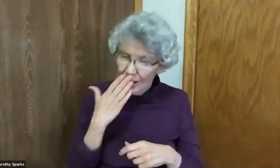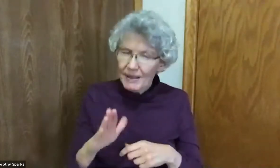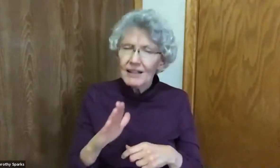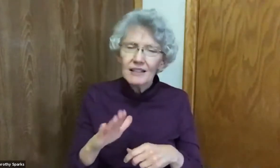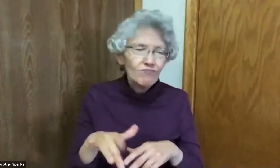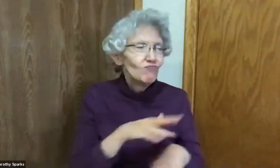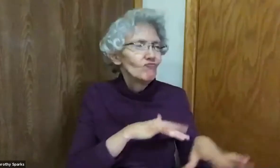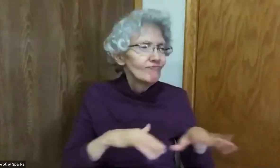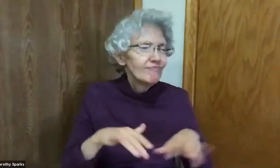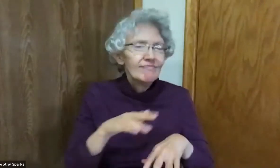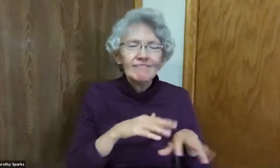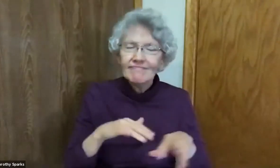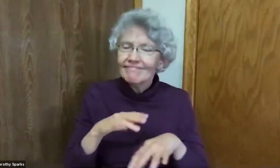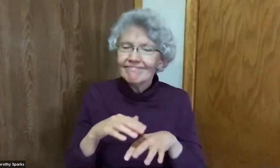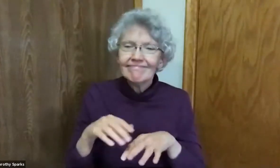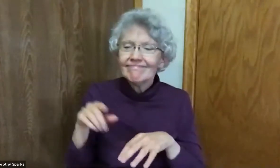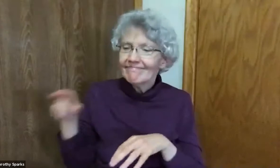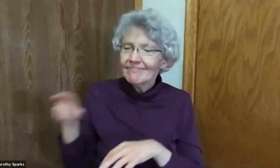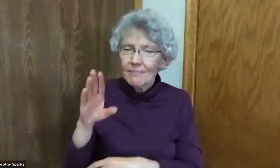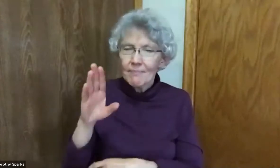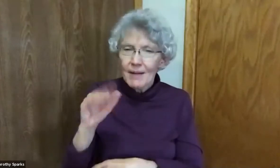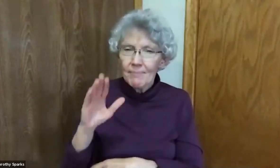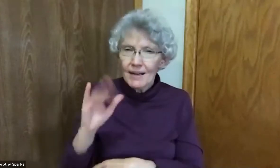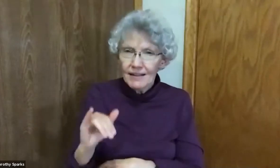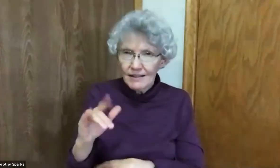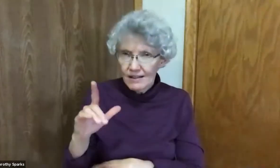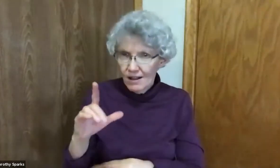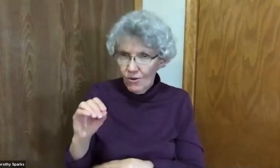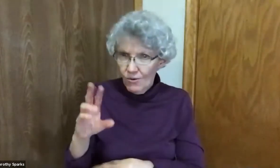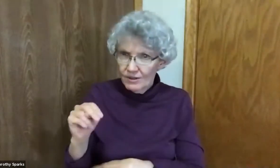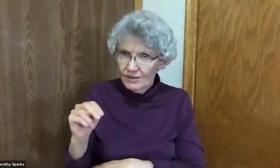in Israel, in Jerusalem.